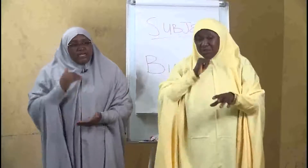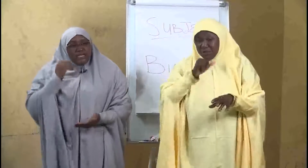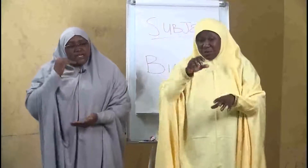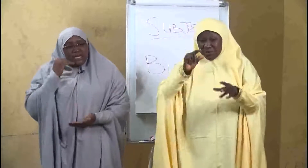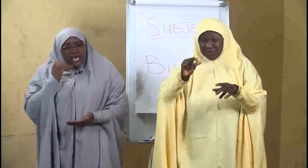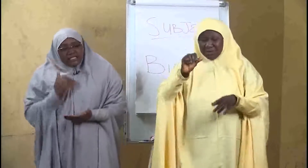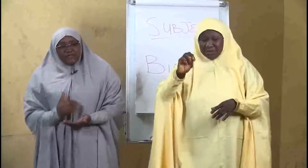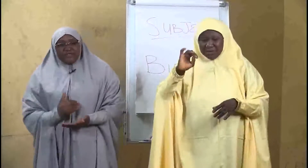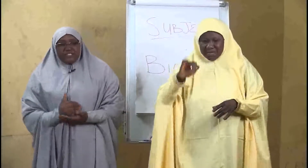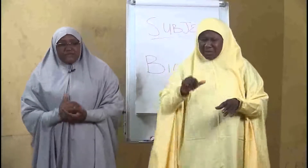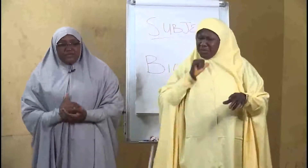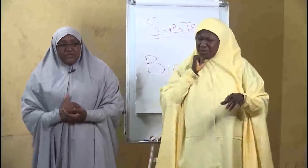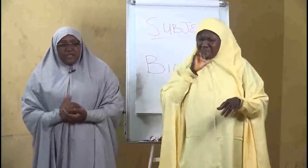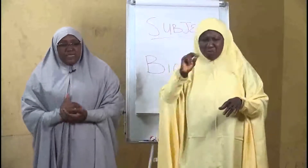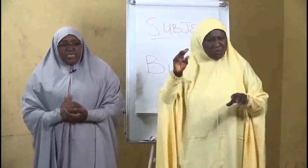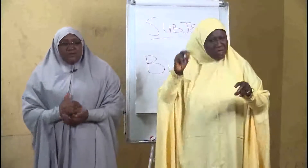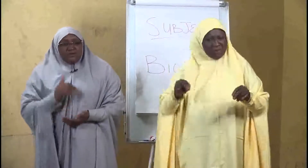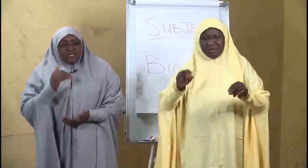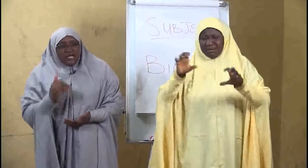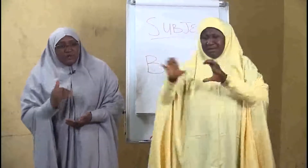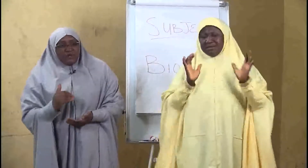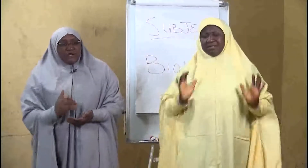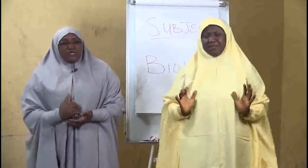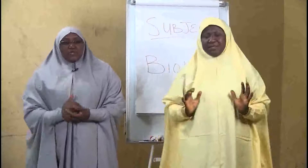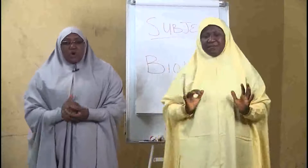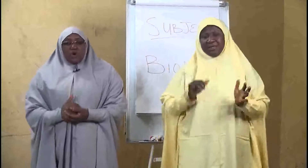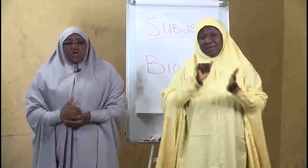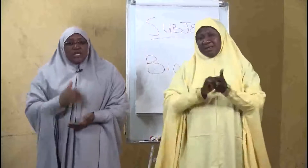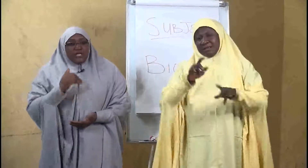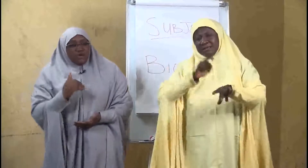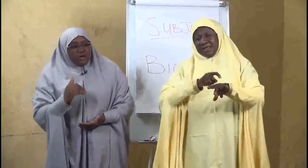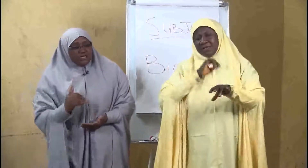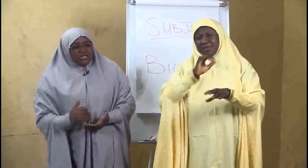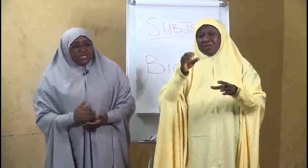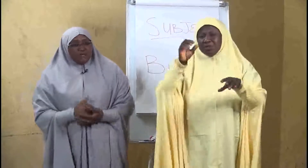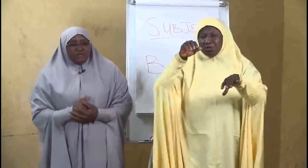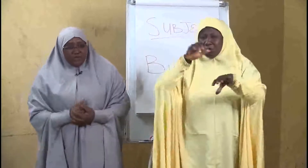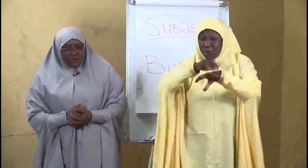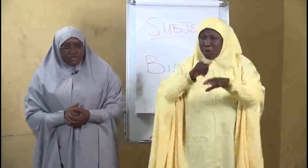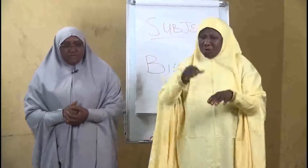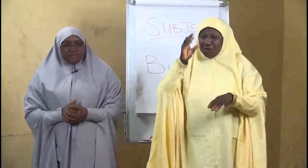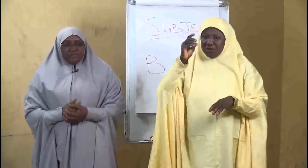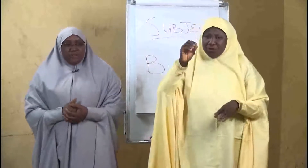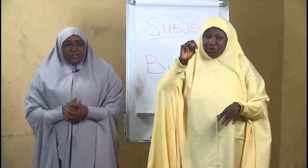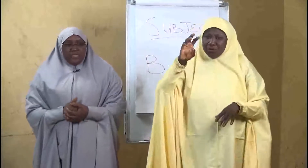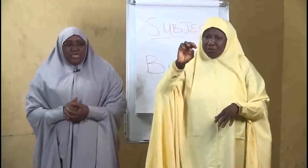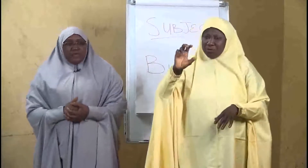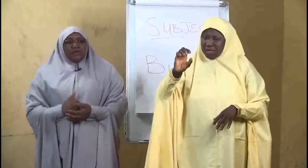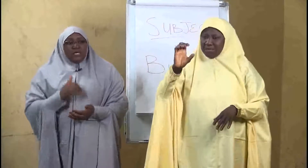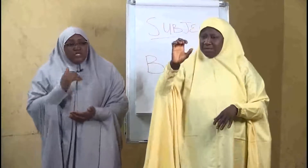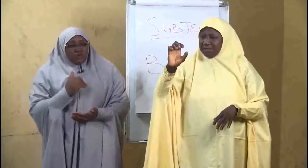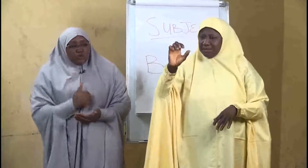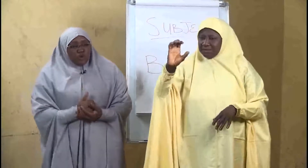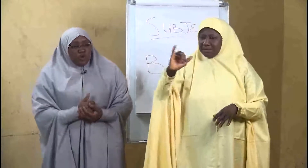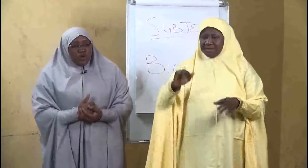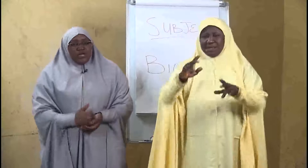any activity, that period is called a dormancy period.